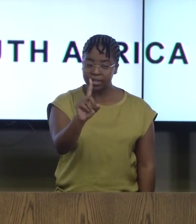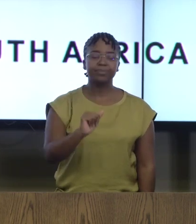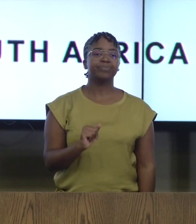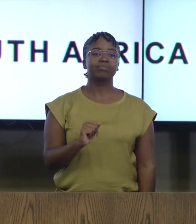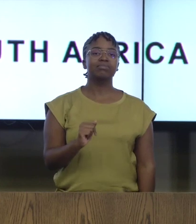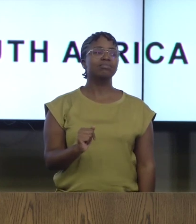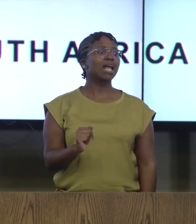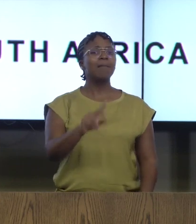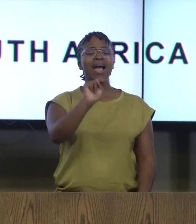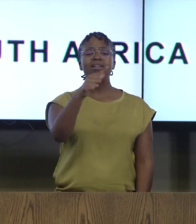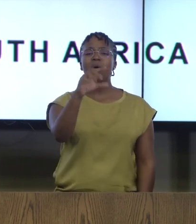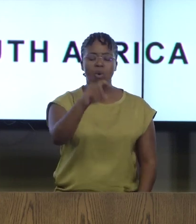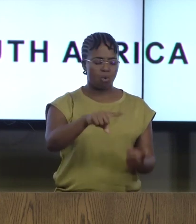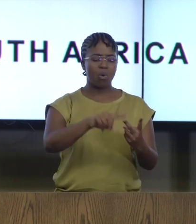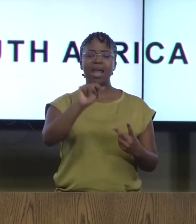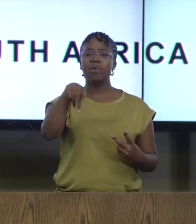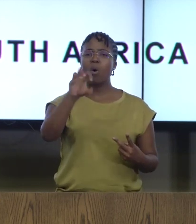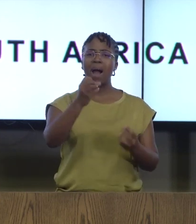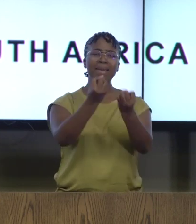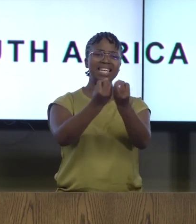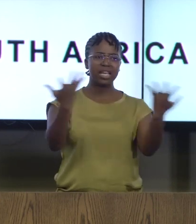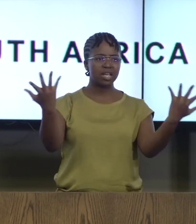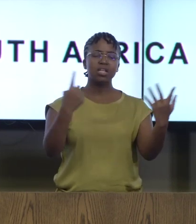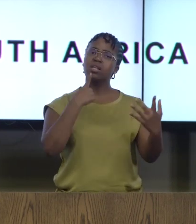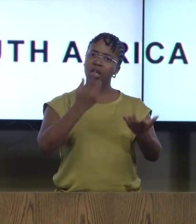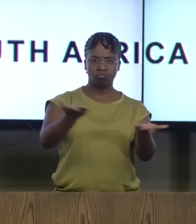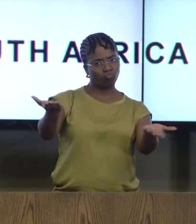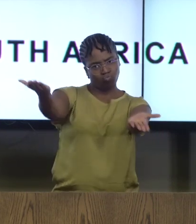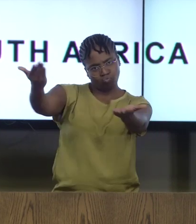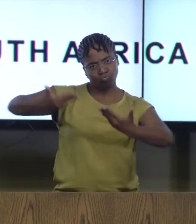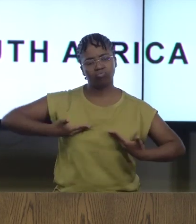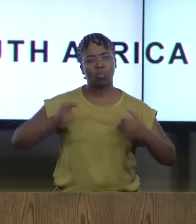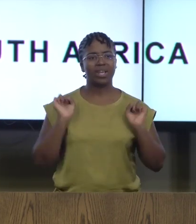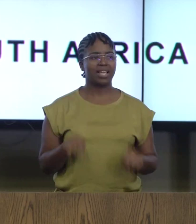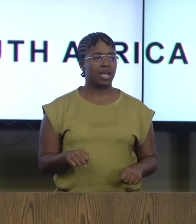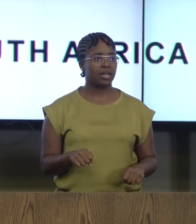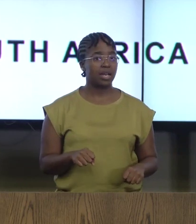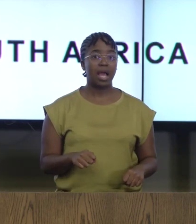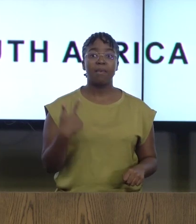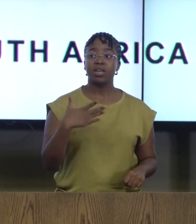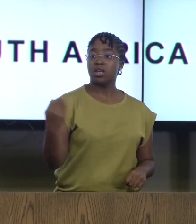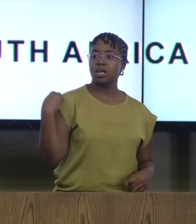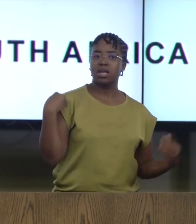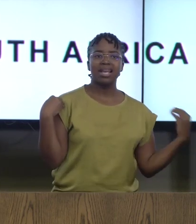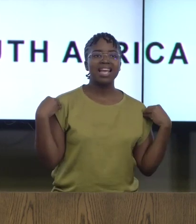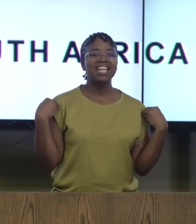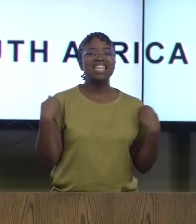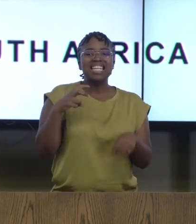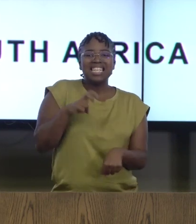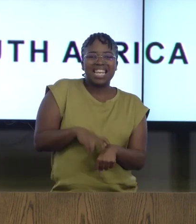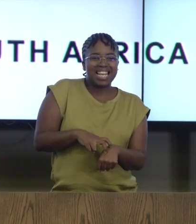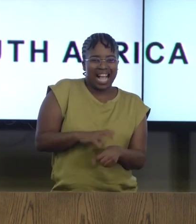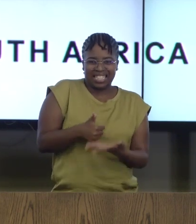the NGOs and the NPOs that we work with have stepped up in terms of asking us directly, kukuphi lapho nifuna